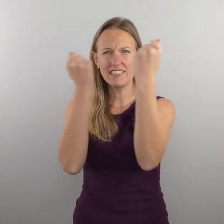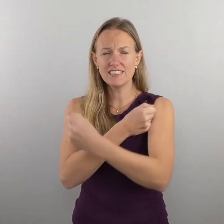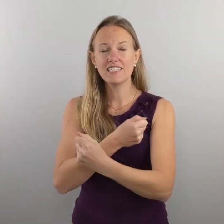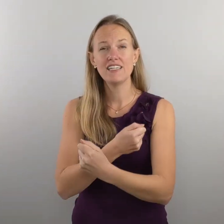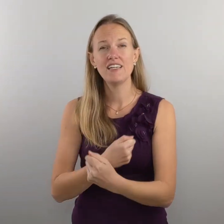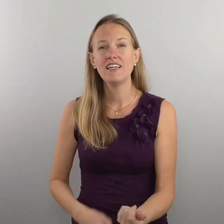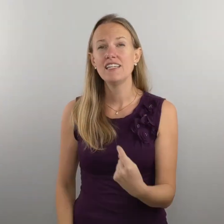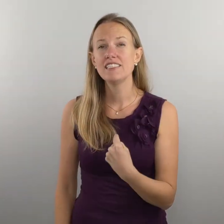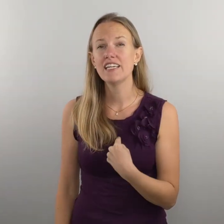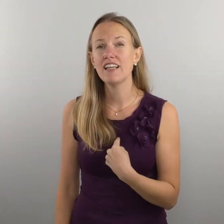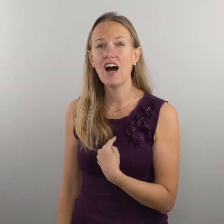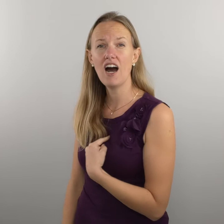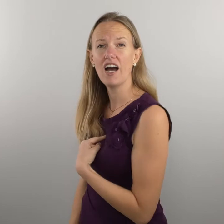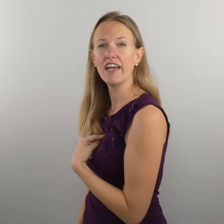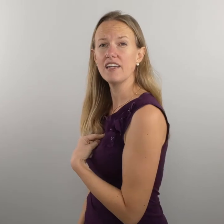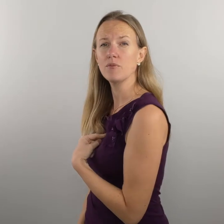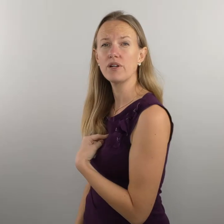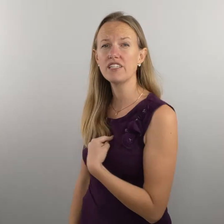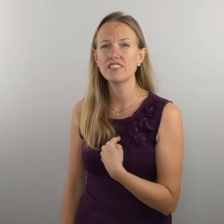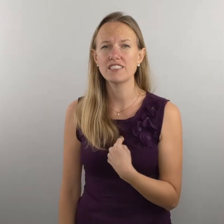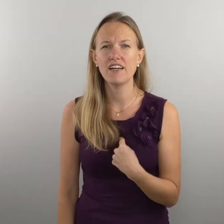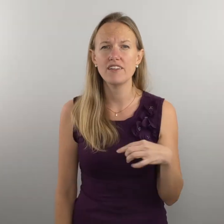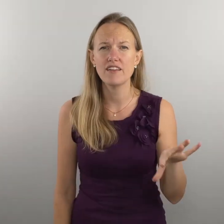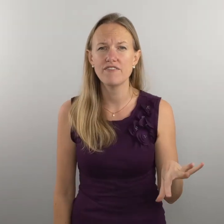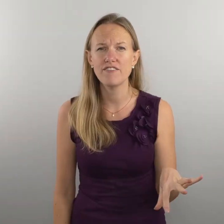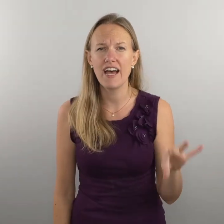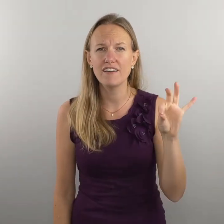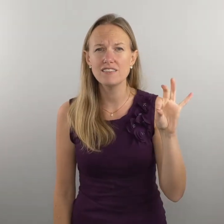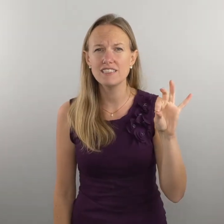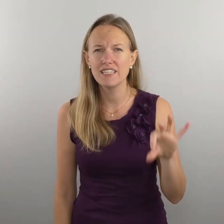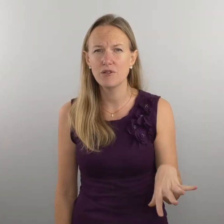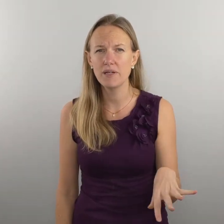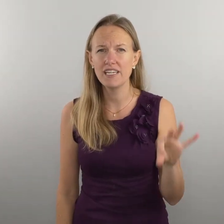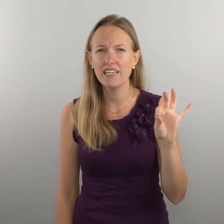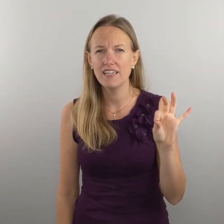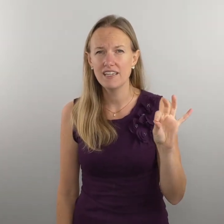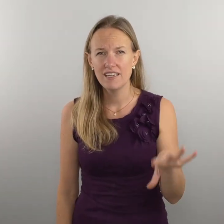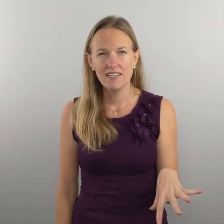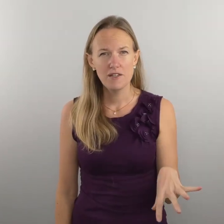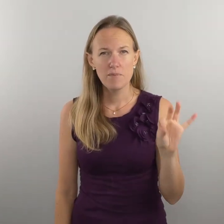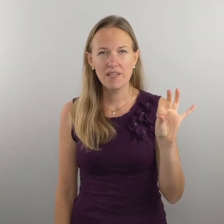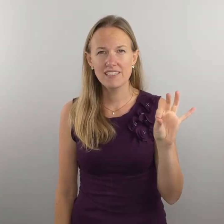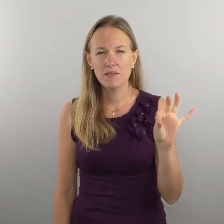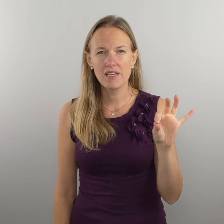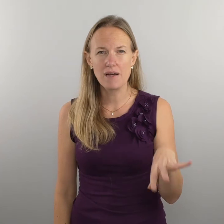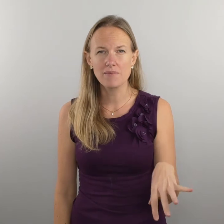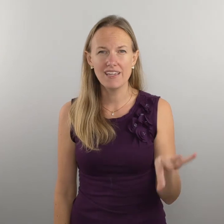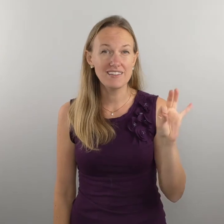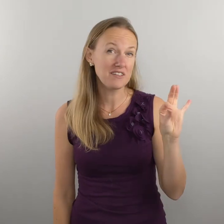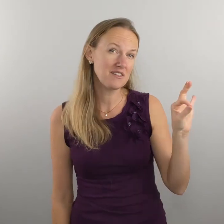fights till I, pointing to yourself, and then found, it's like you're picking something up, okay? And you also